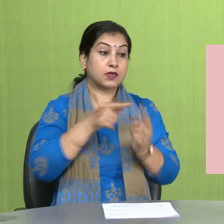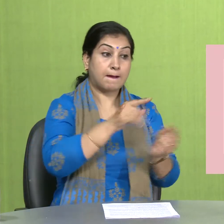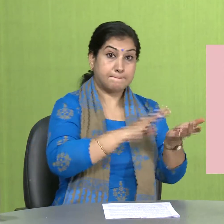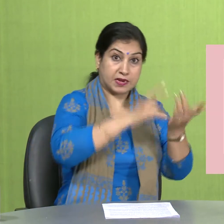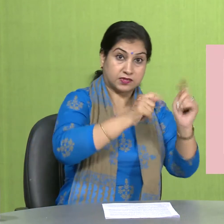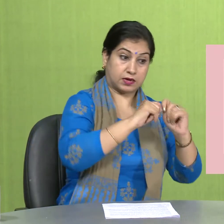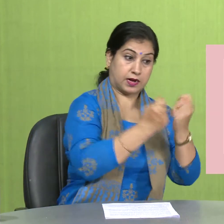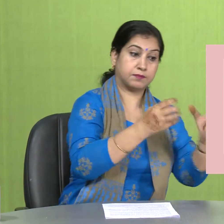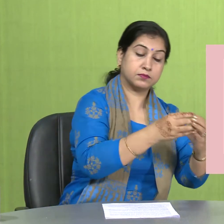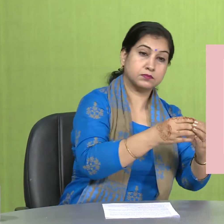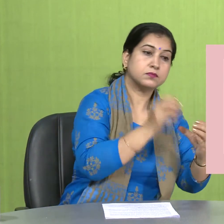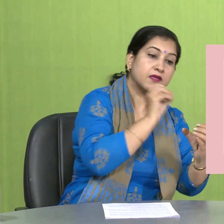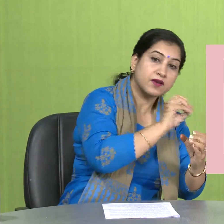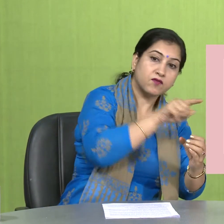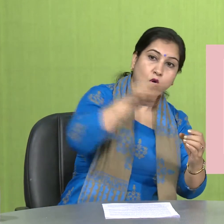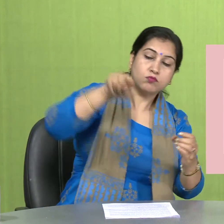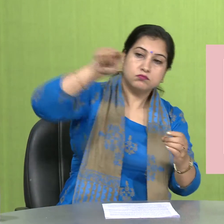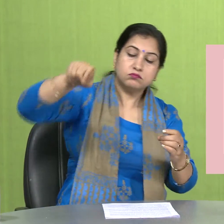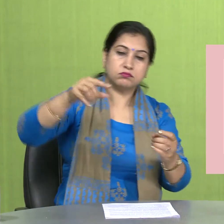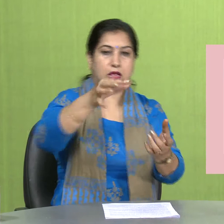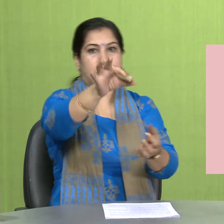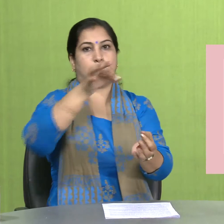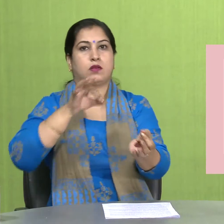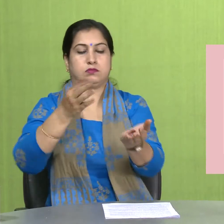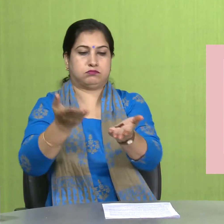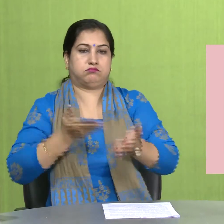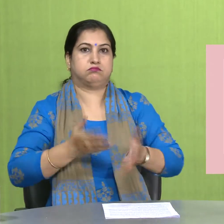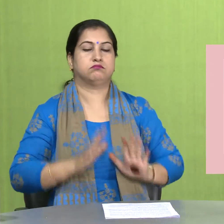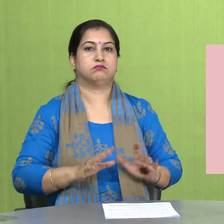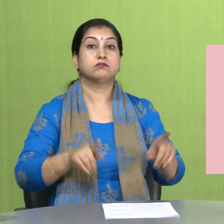who is the leader of the majority in the Lok Sabha.